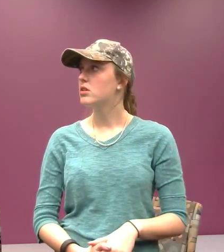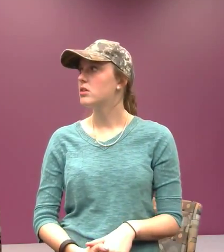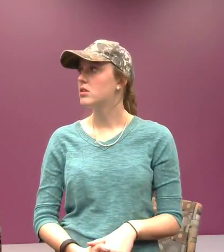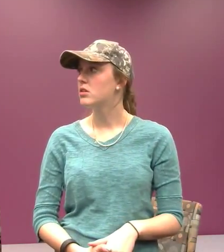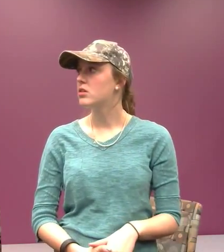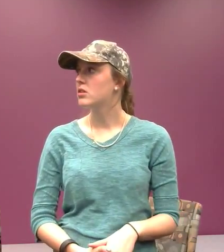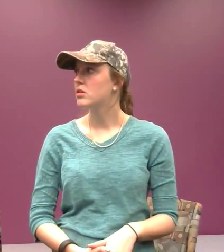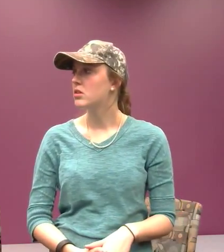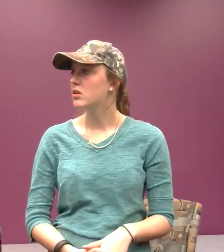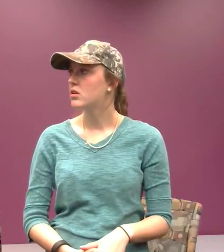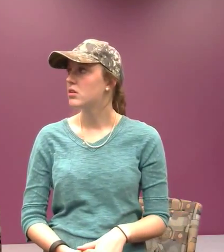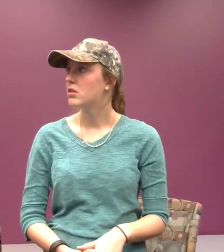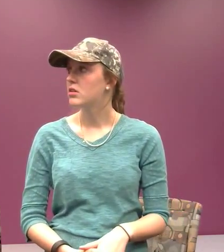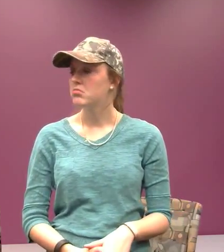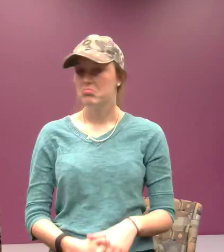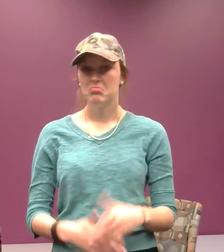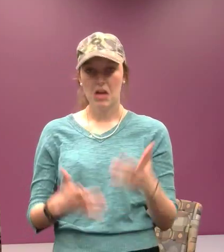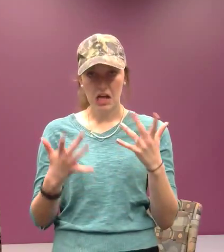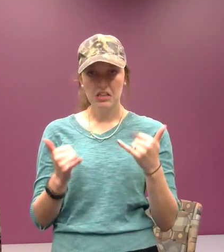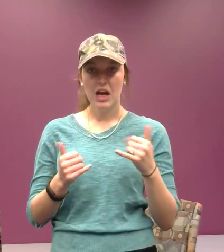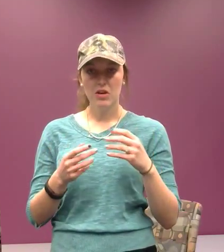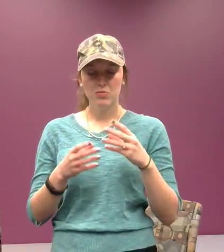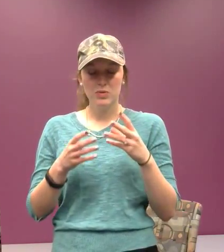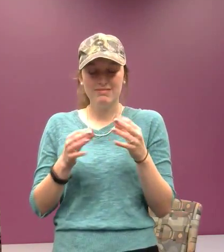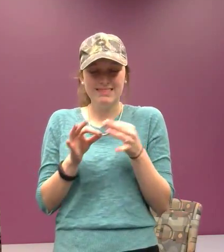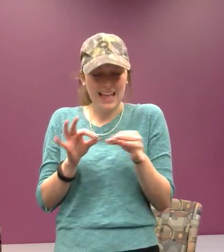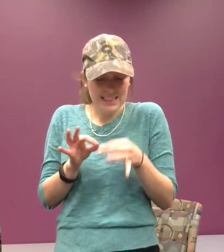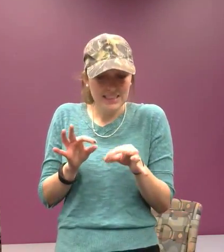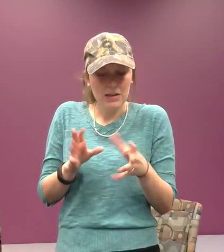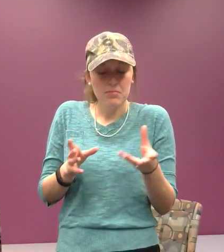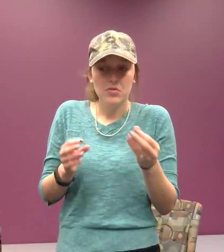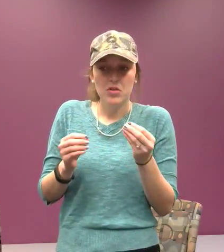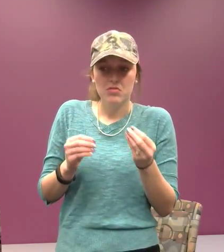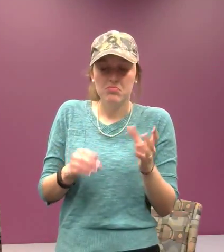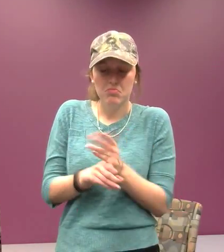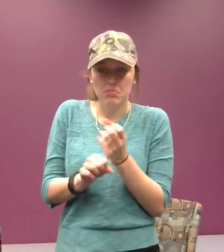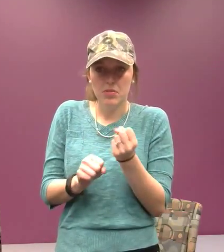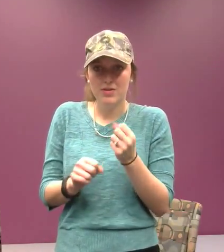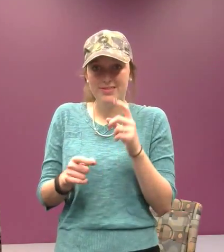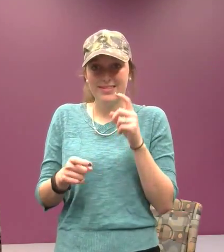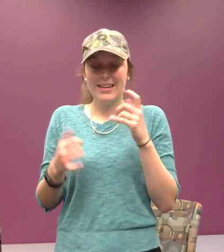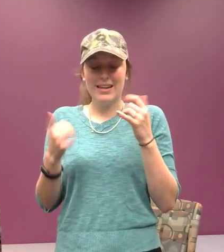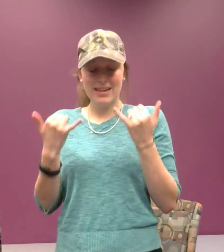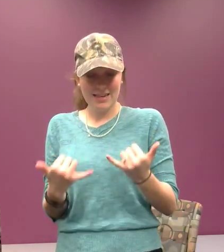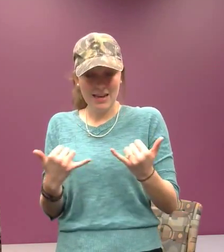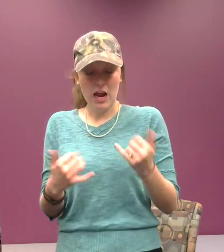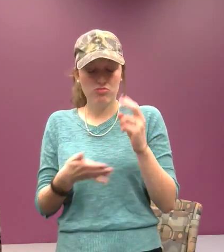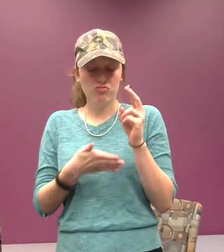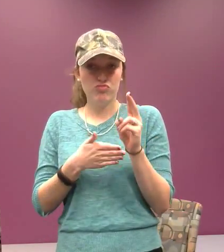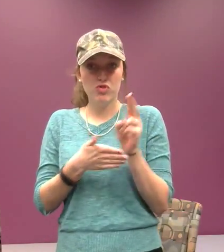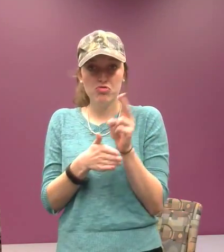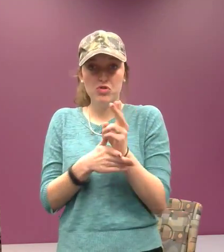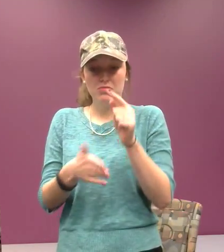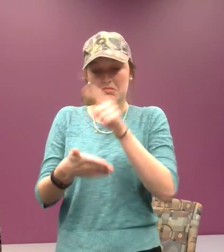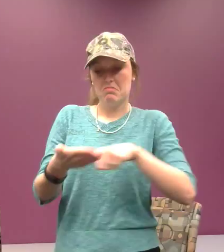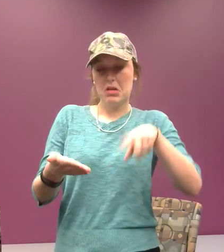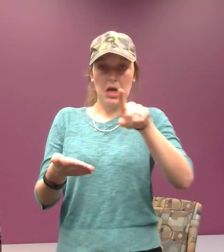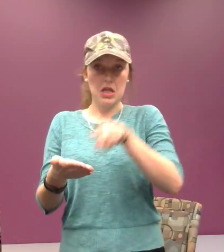as we could here, and now we need to use the cancellation property, and these 2 3s